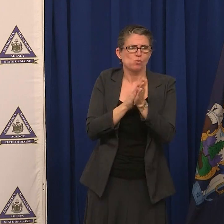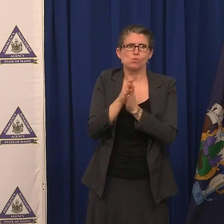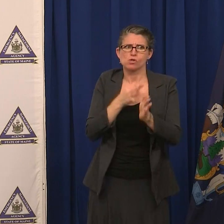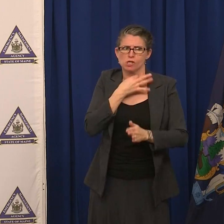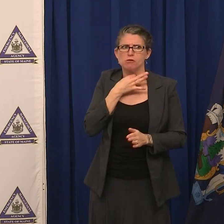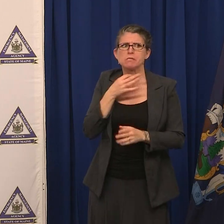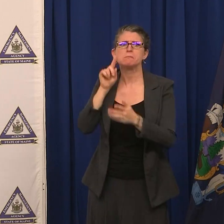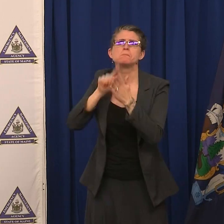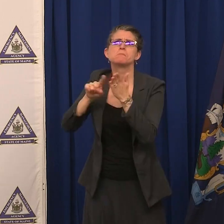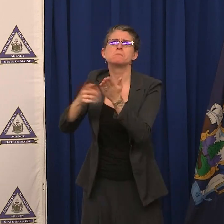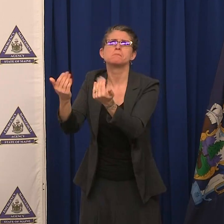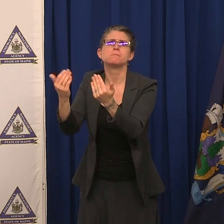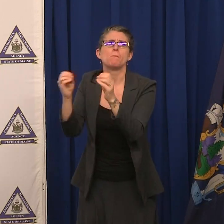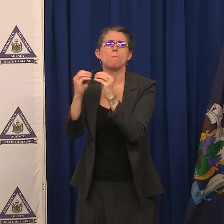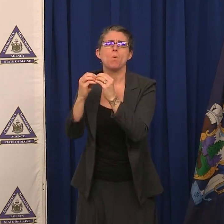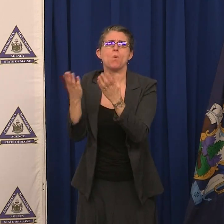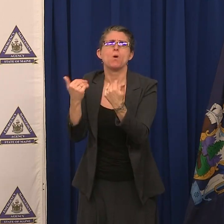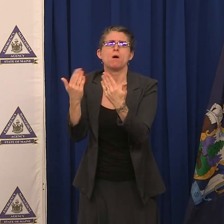So